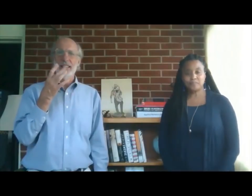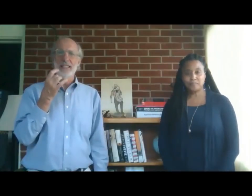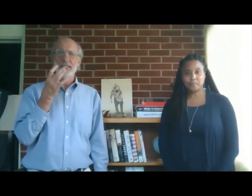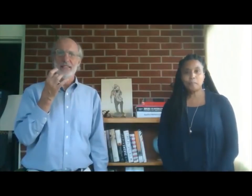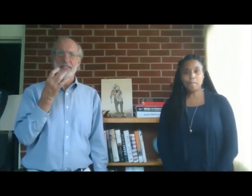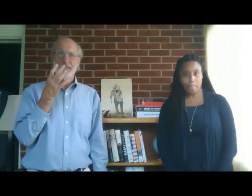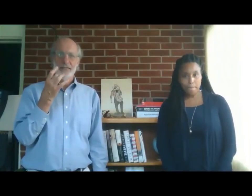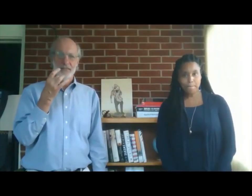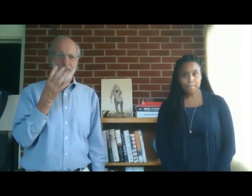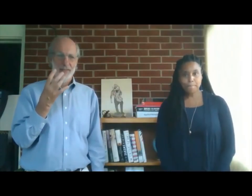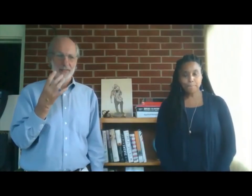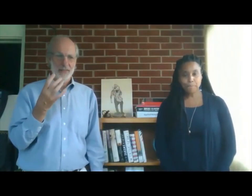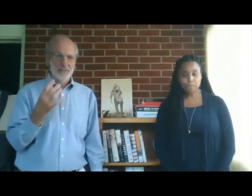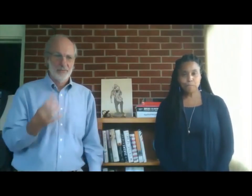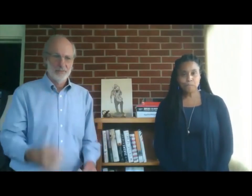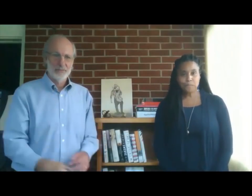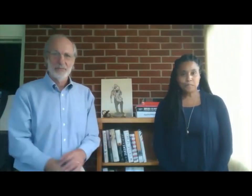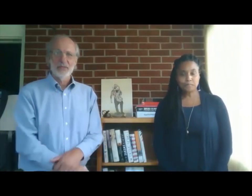Light.